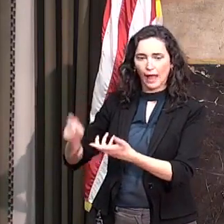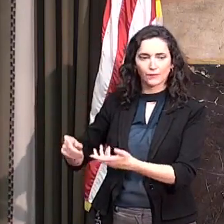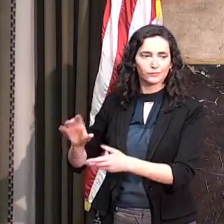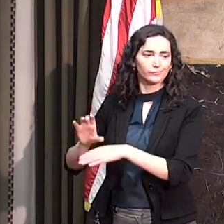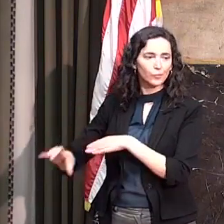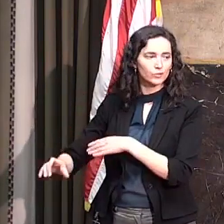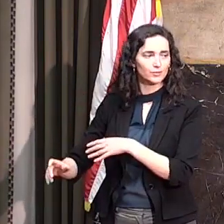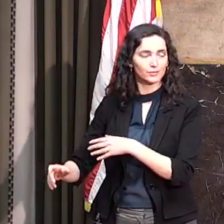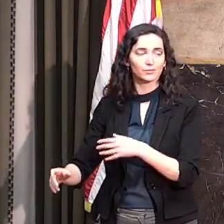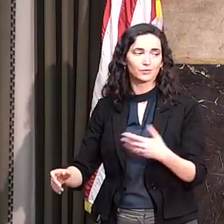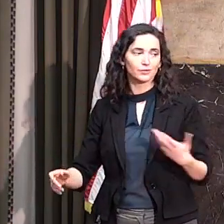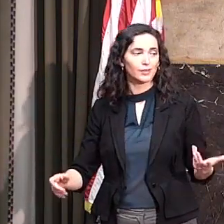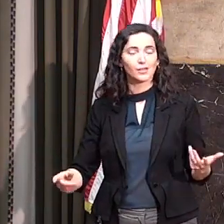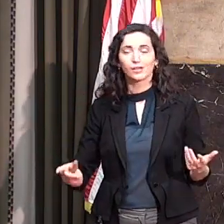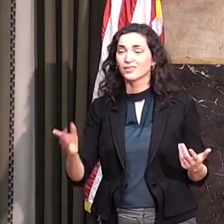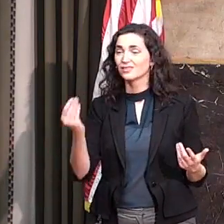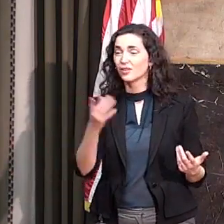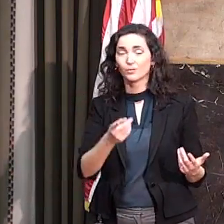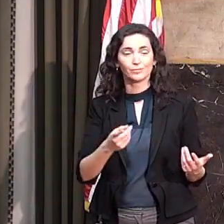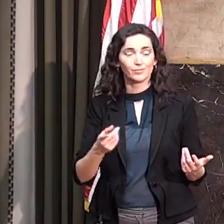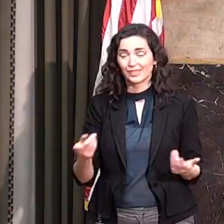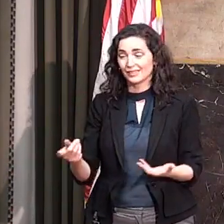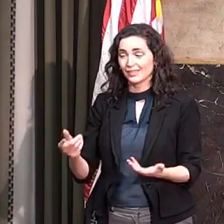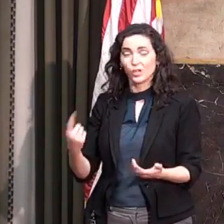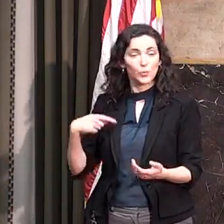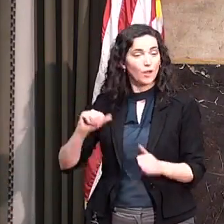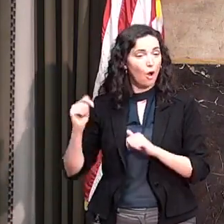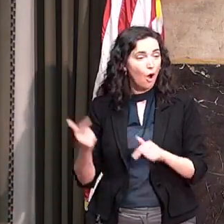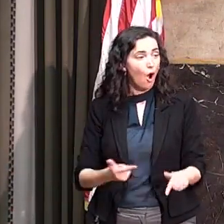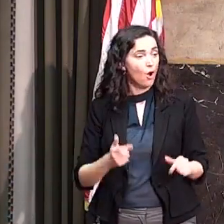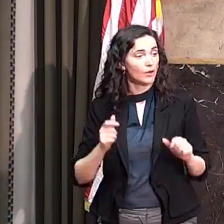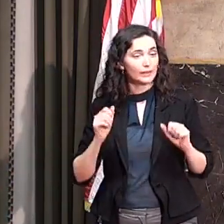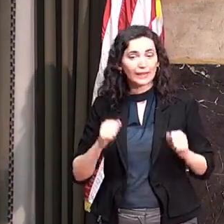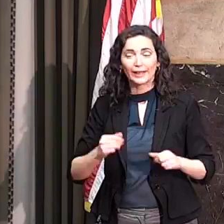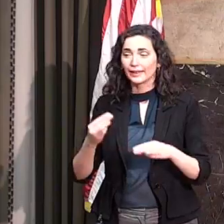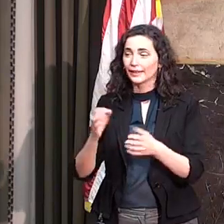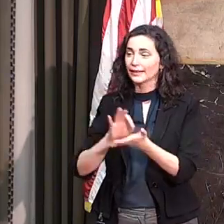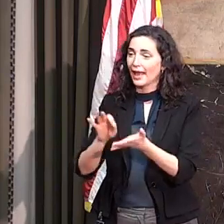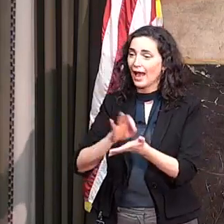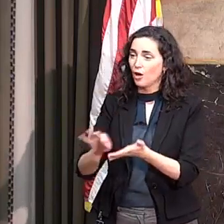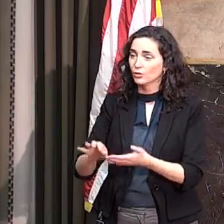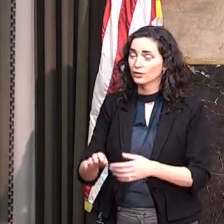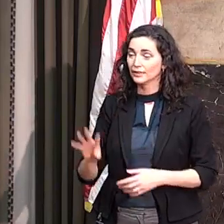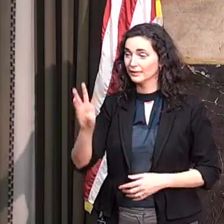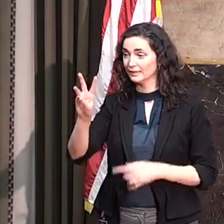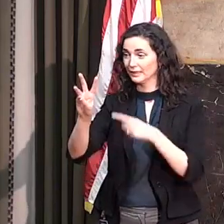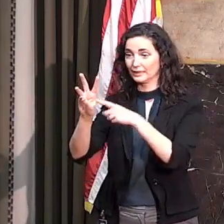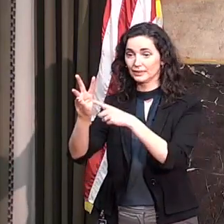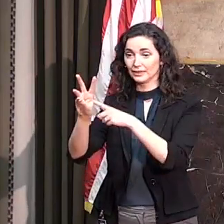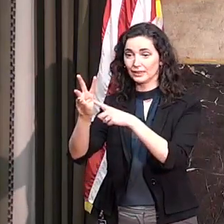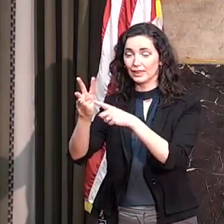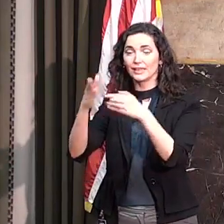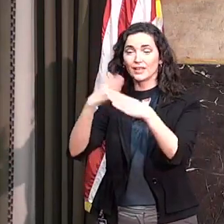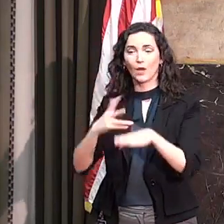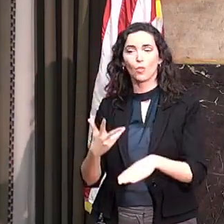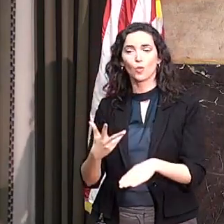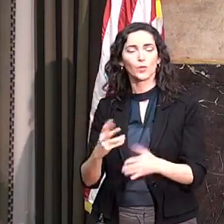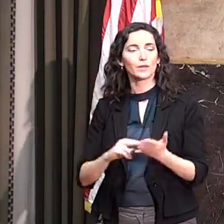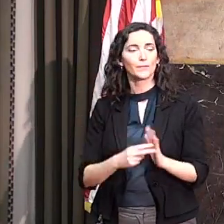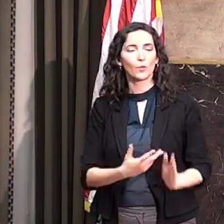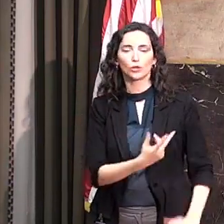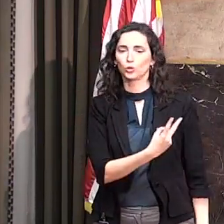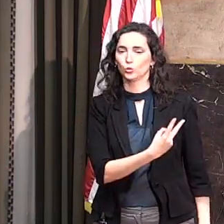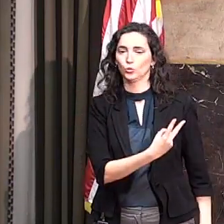We can all do math. 1/3 of 6 is 2. Can 2 be drawn? The answer is yes, in any number of